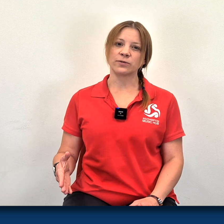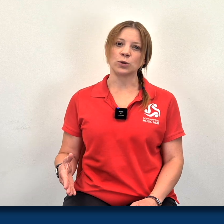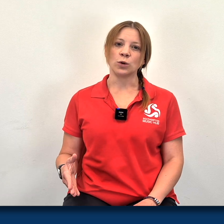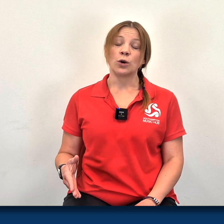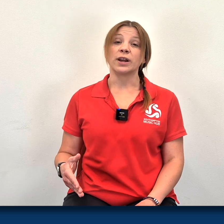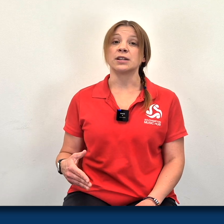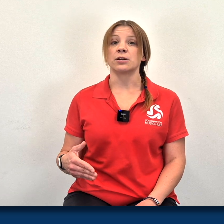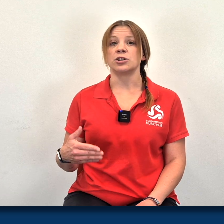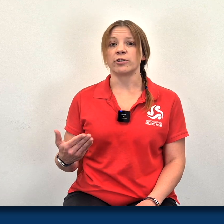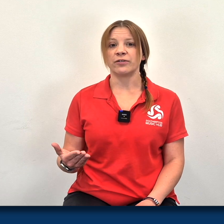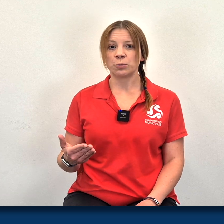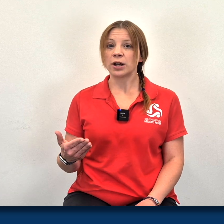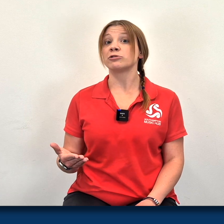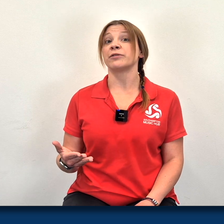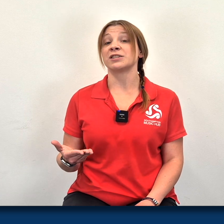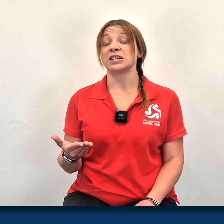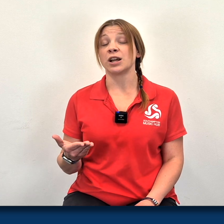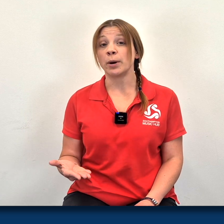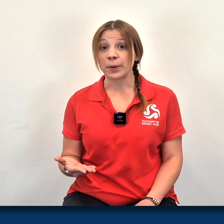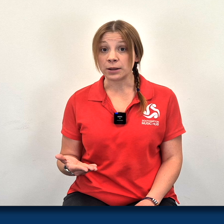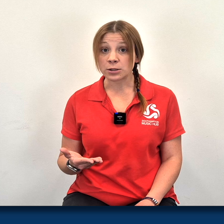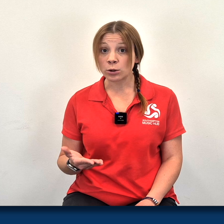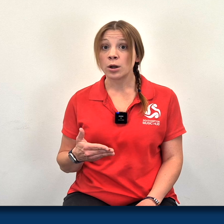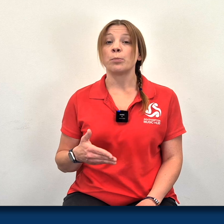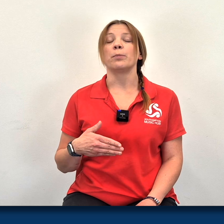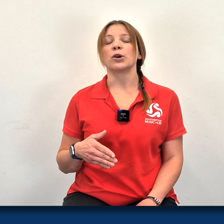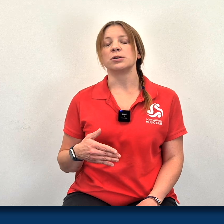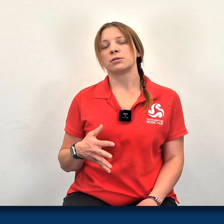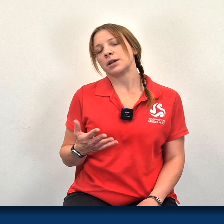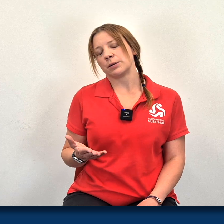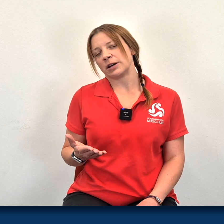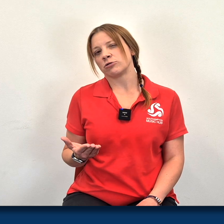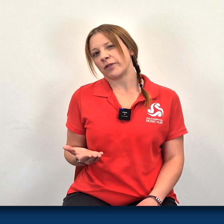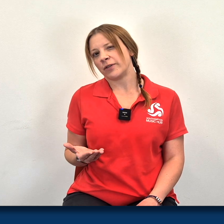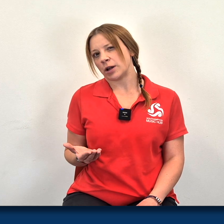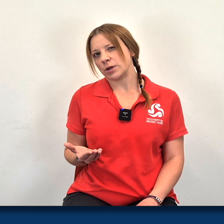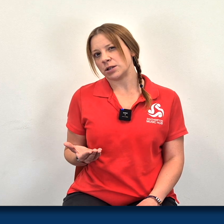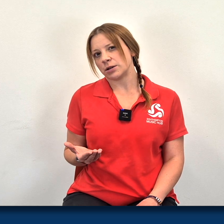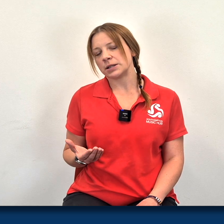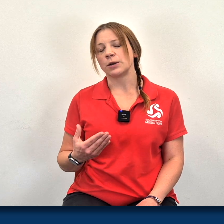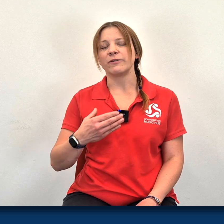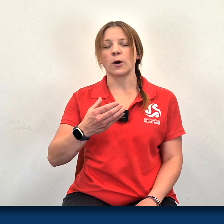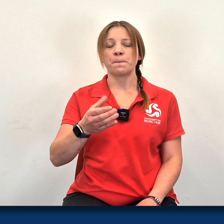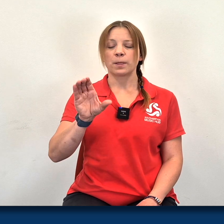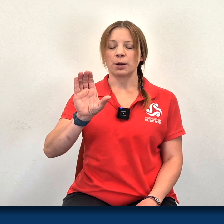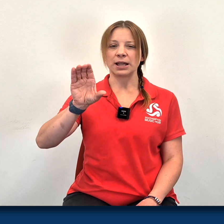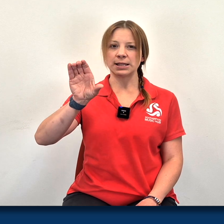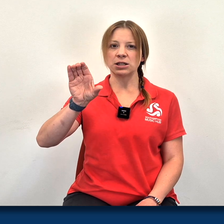all, we're going to sign giraffe. The word giraffe doesn't actually come up in the song, but because it's about a giraffe, I feel like we should do it. So we've got, going to make a C shape